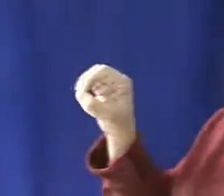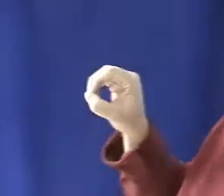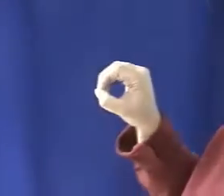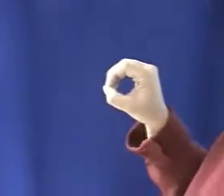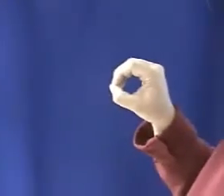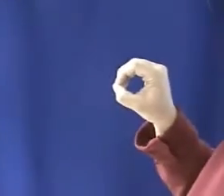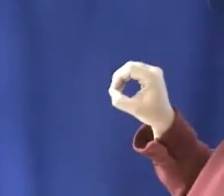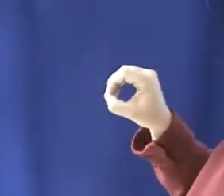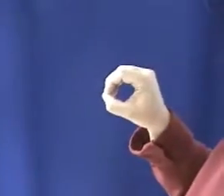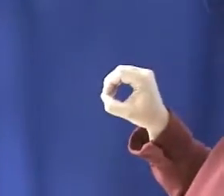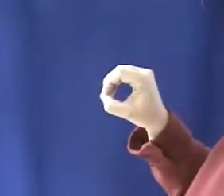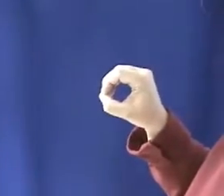There's your O.